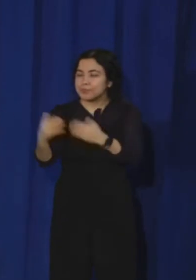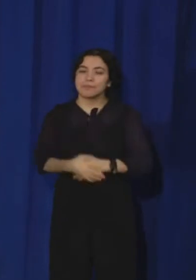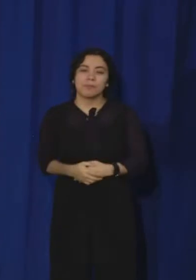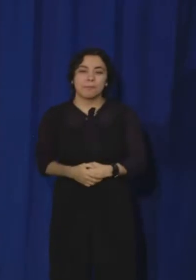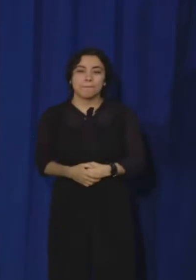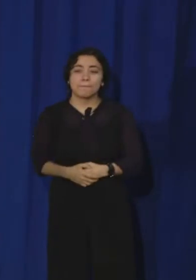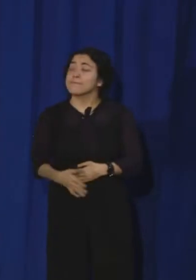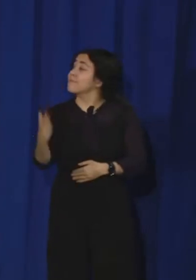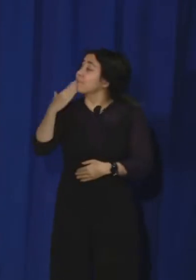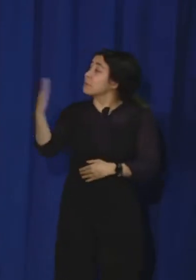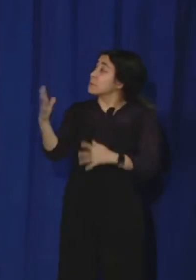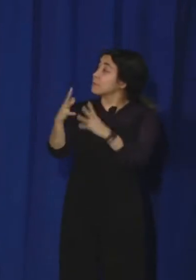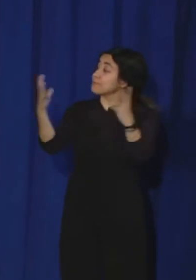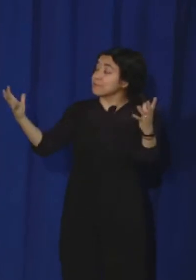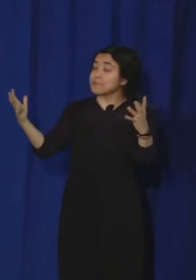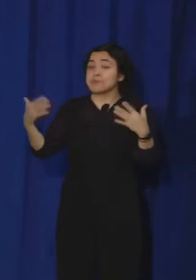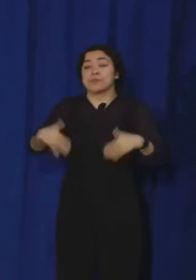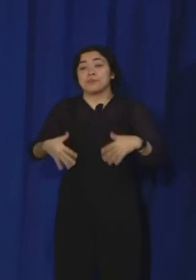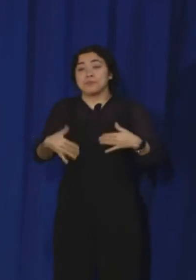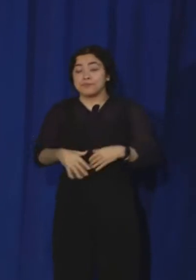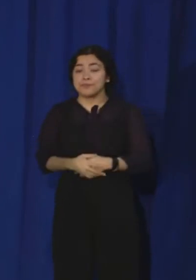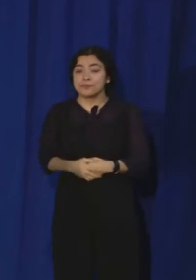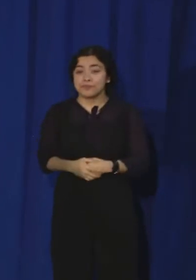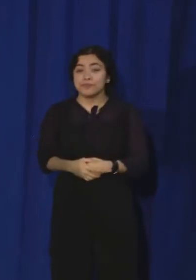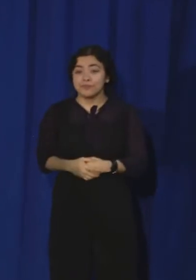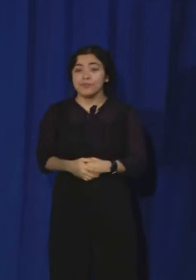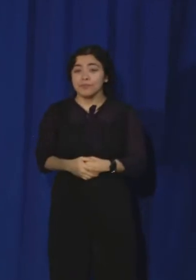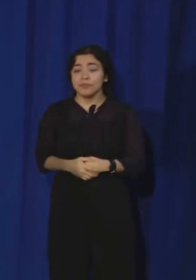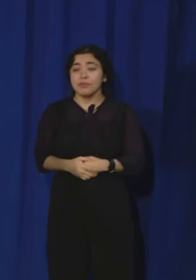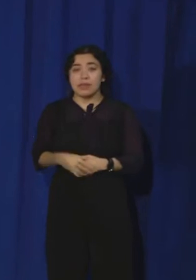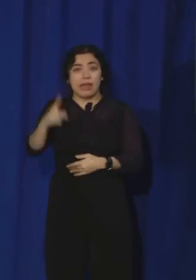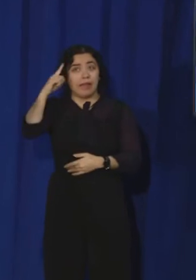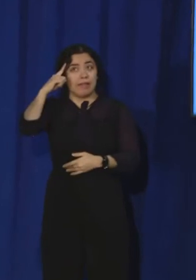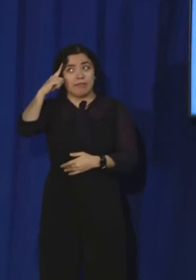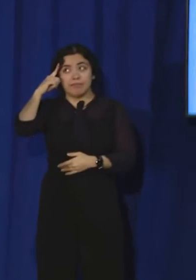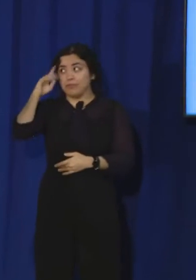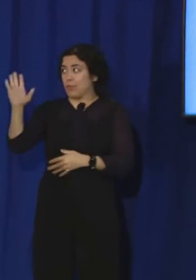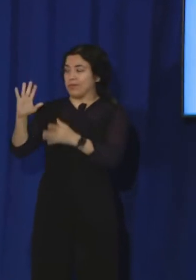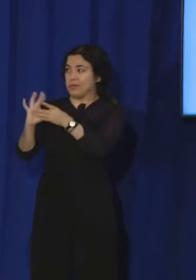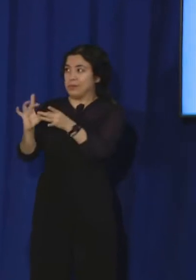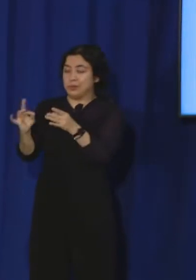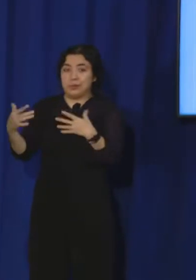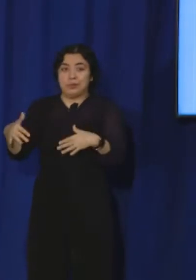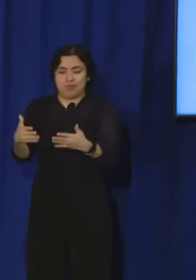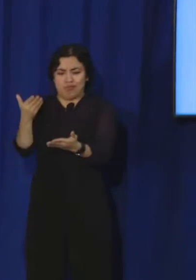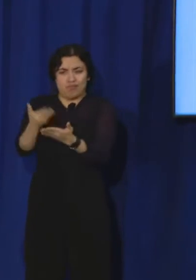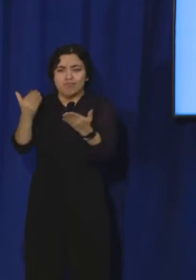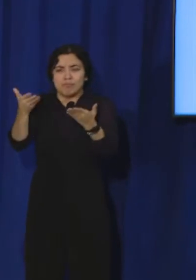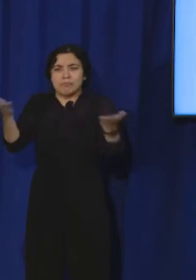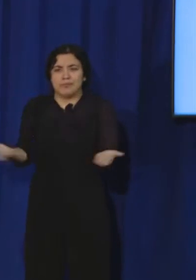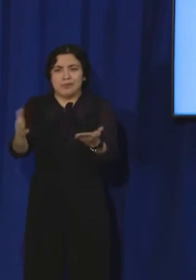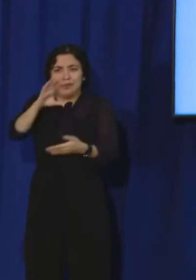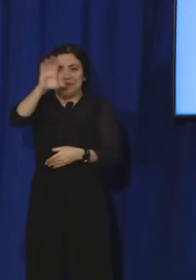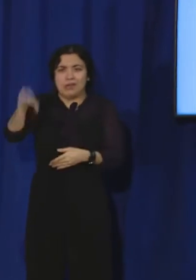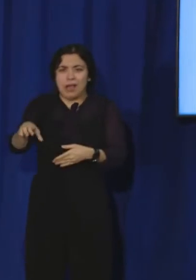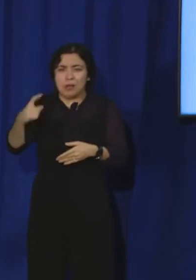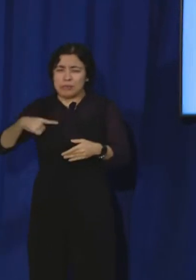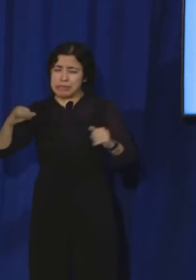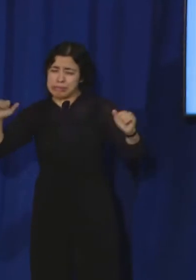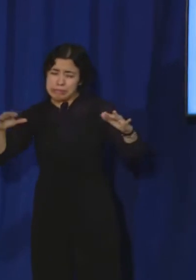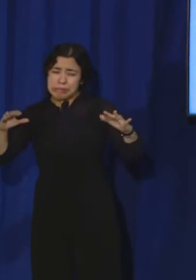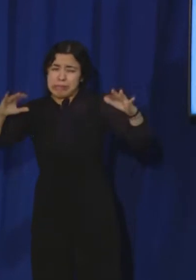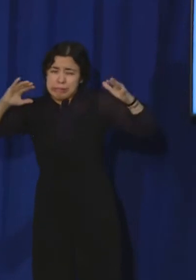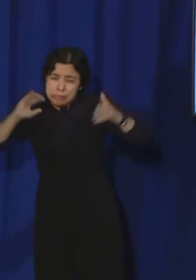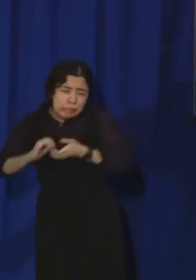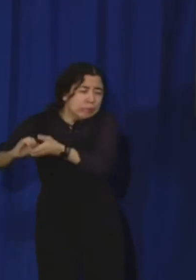Thank you so much. And it really is, I think, a testament to how Chicago has pulled together to see